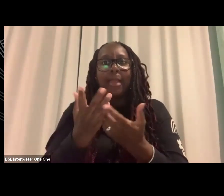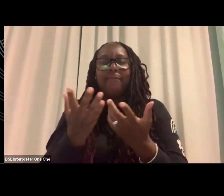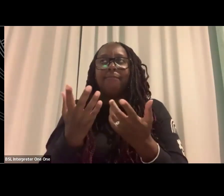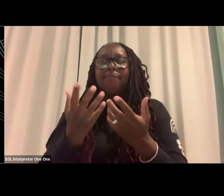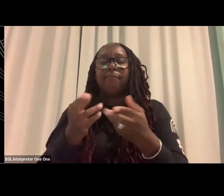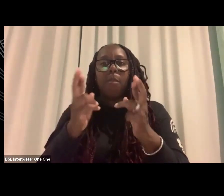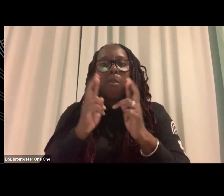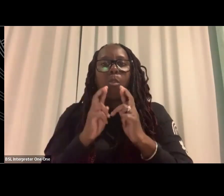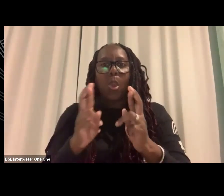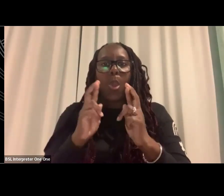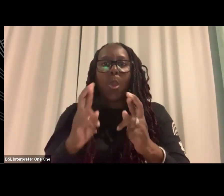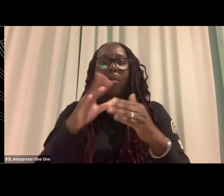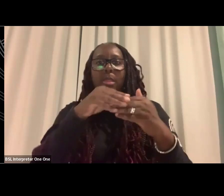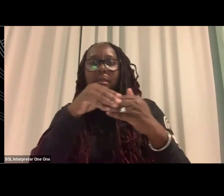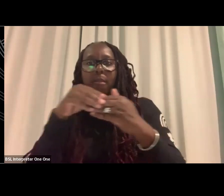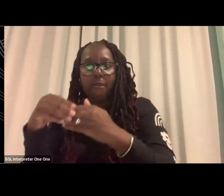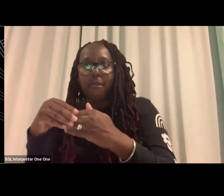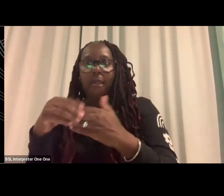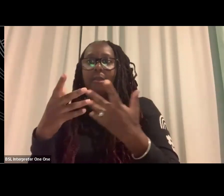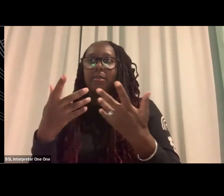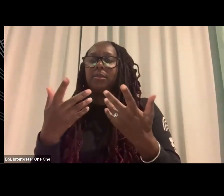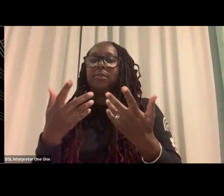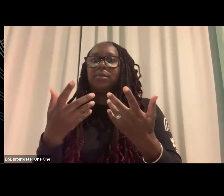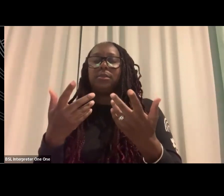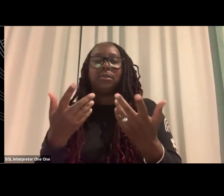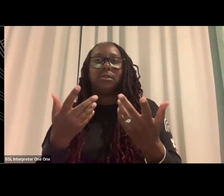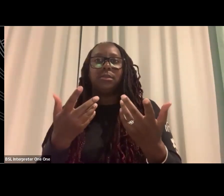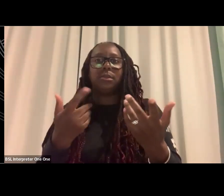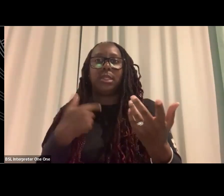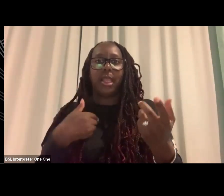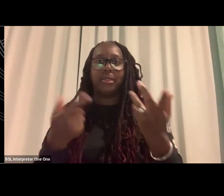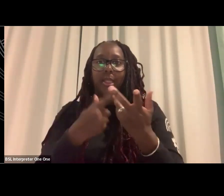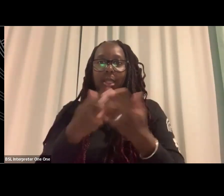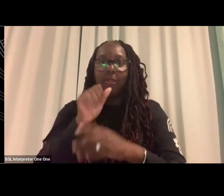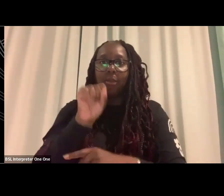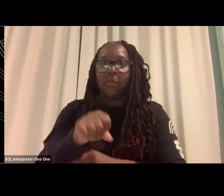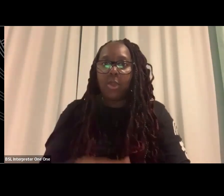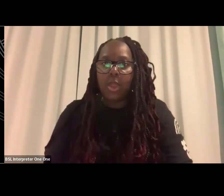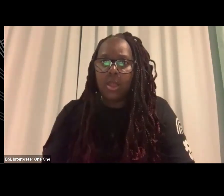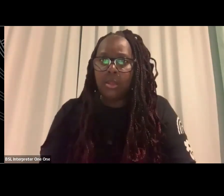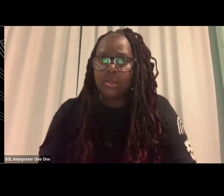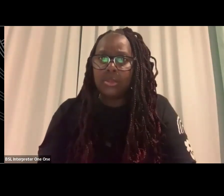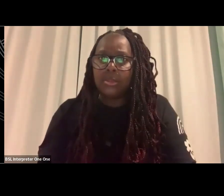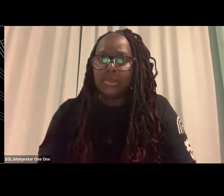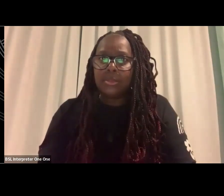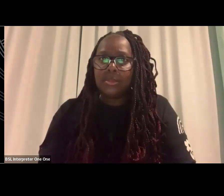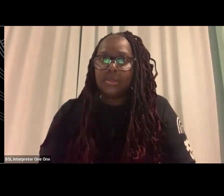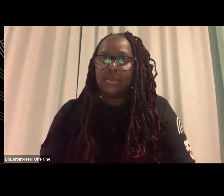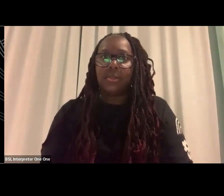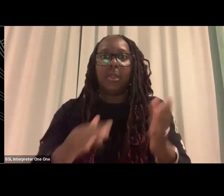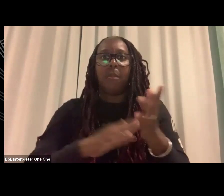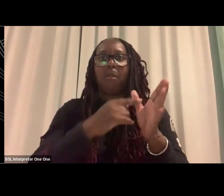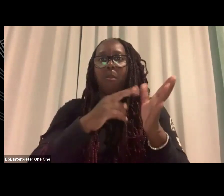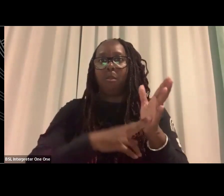aspirations that guide the pursuit of capabilities. And mana whanake, about having resources